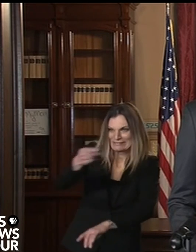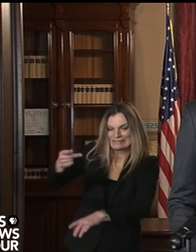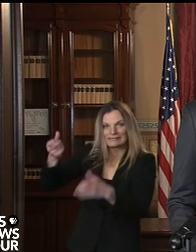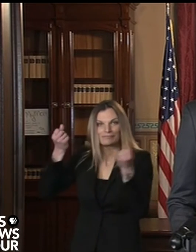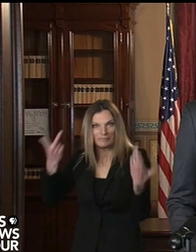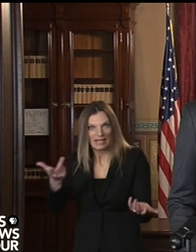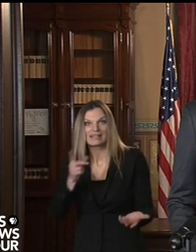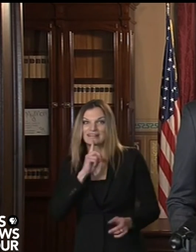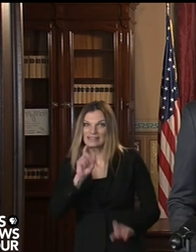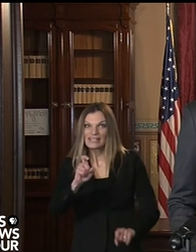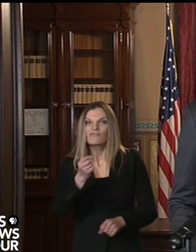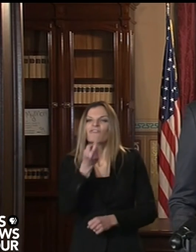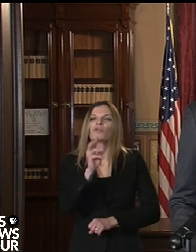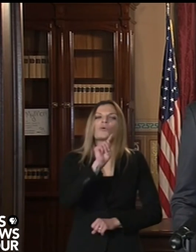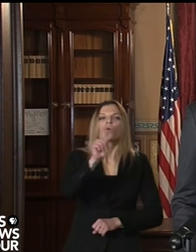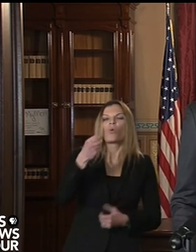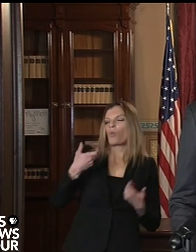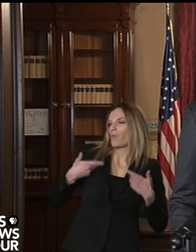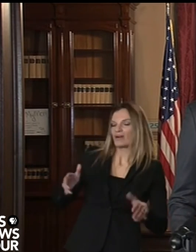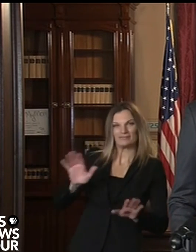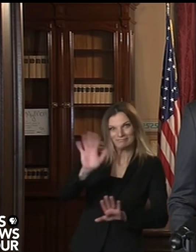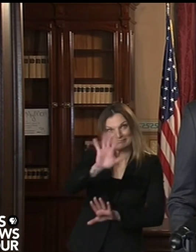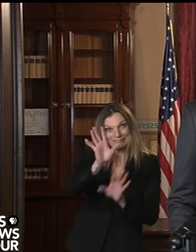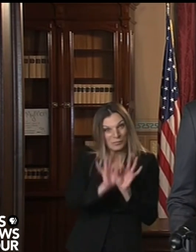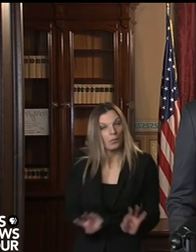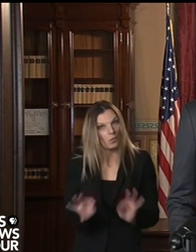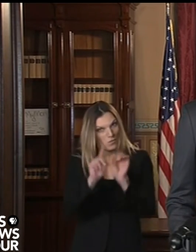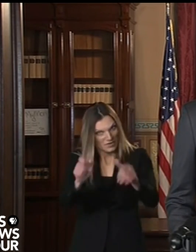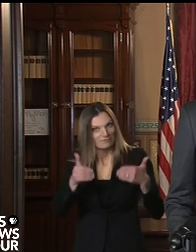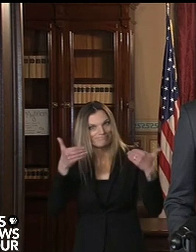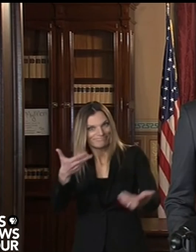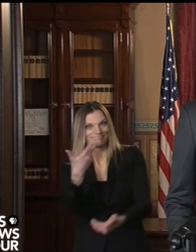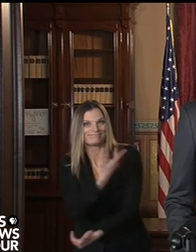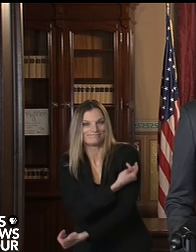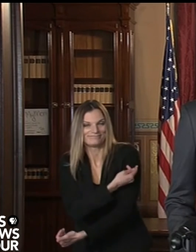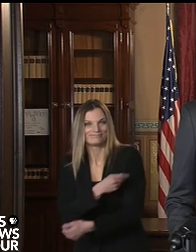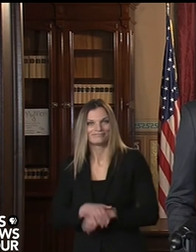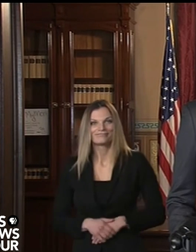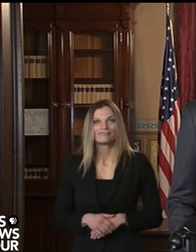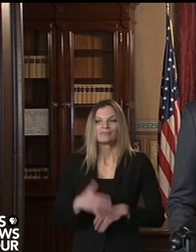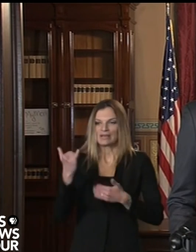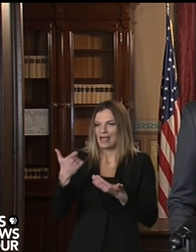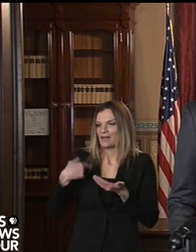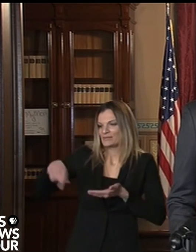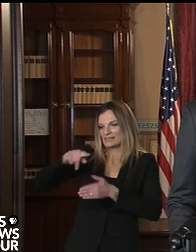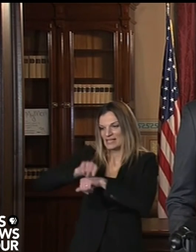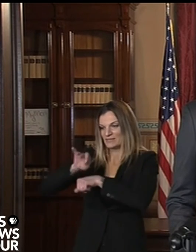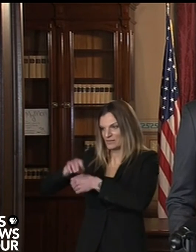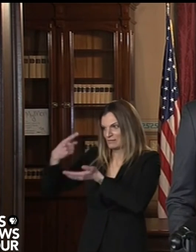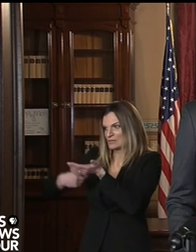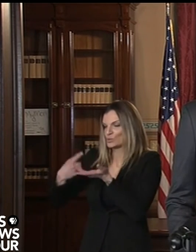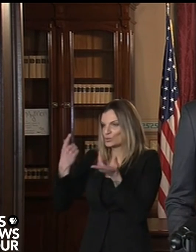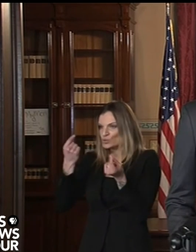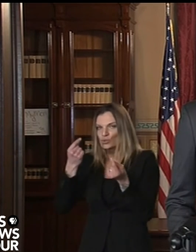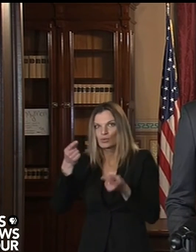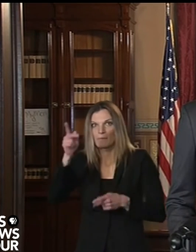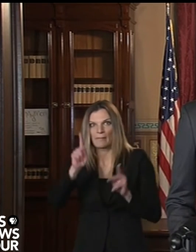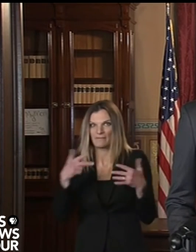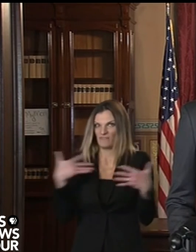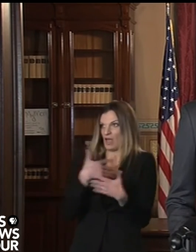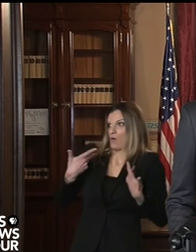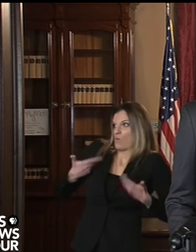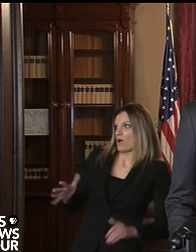Task force members are hard at work right now, coming up with ways to address the fears, concerns, questions,